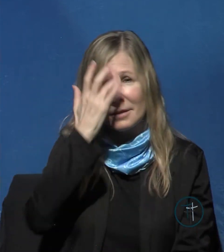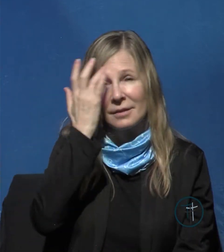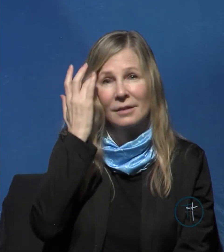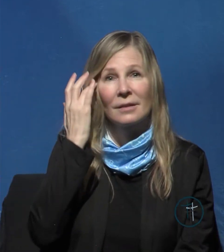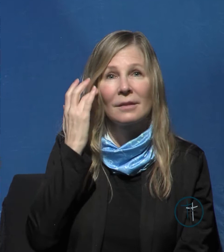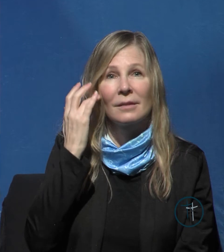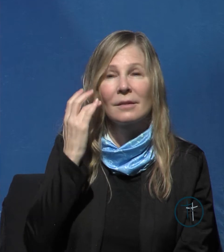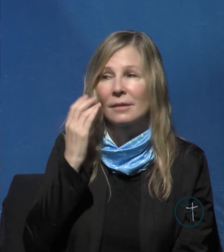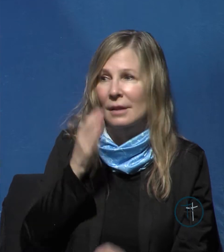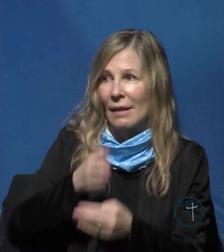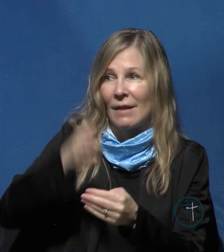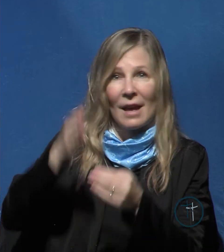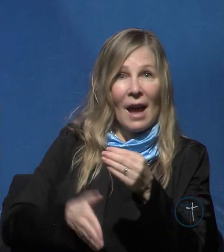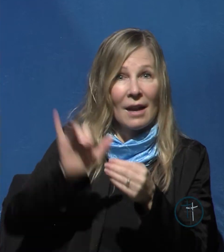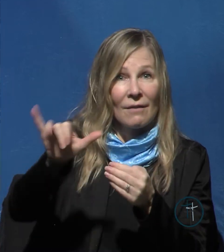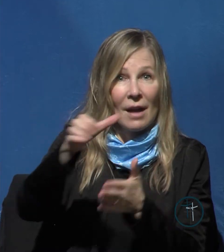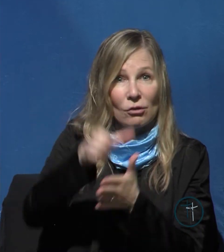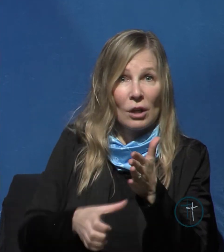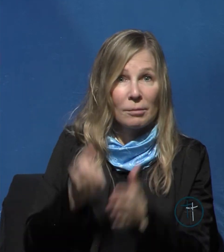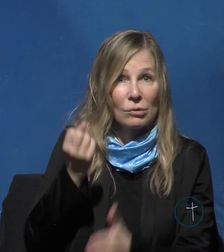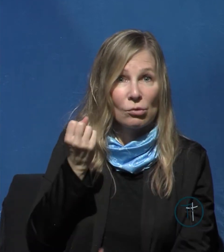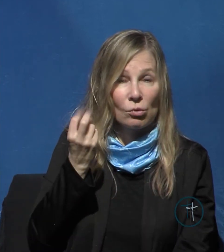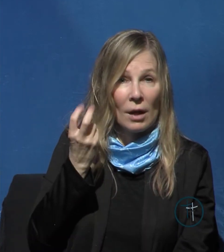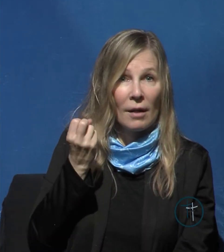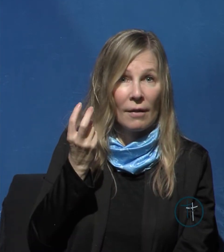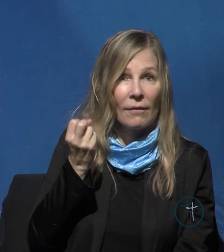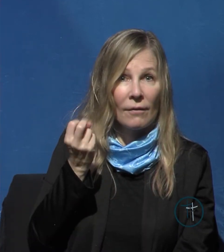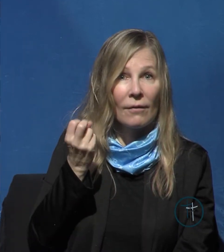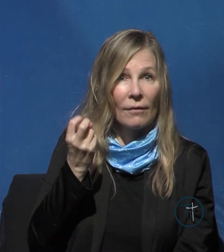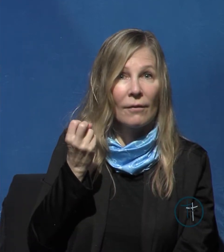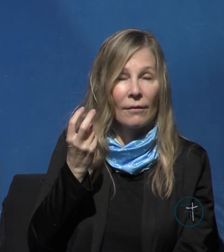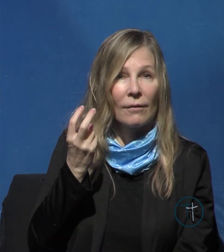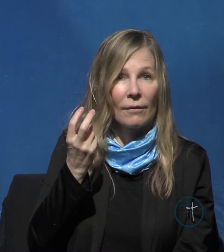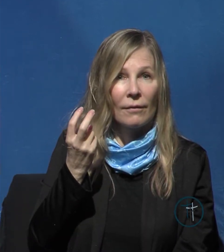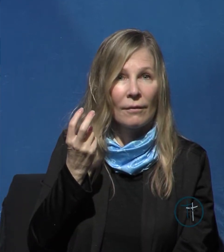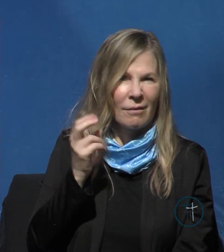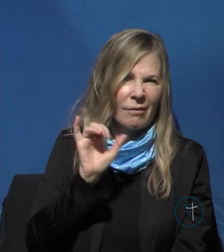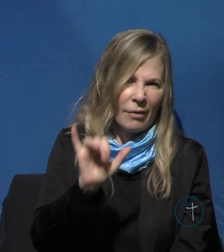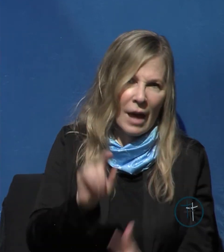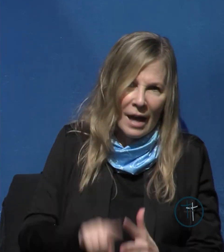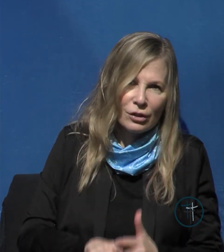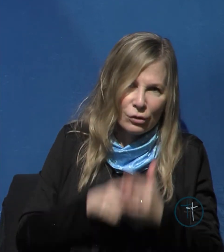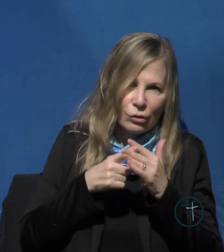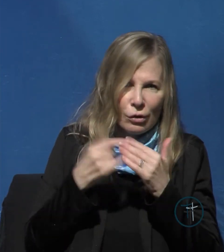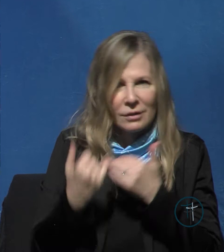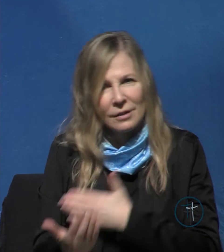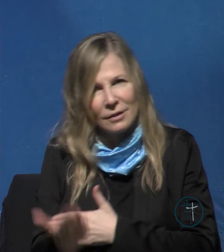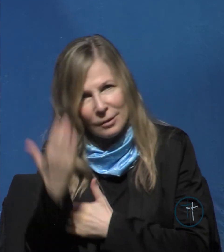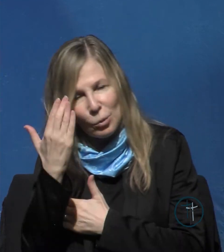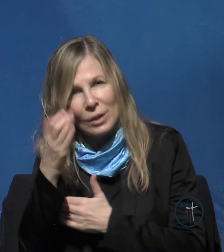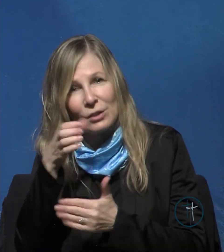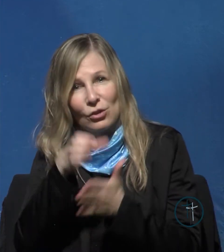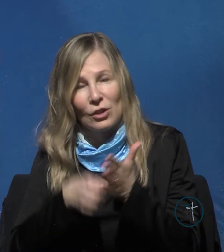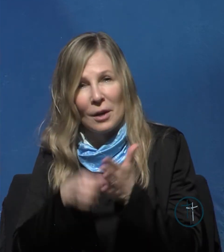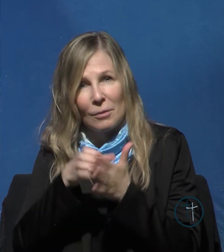And at the very end of chapter 12, which sort of is the springboard for this morning,